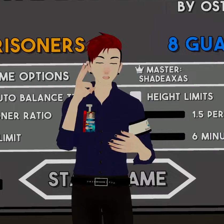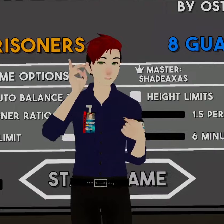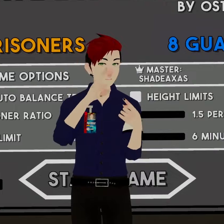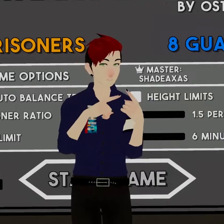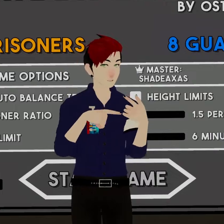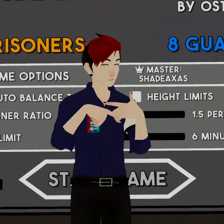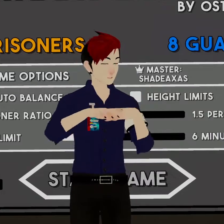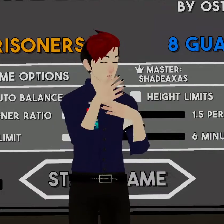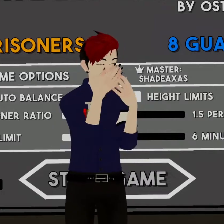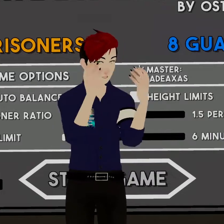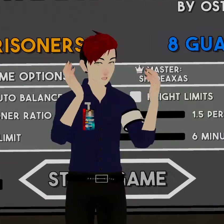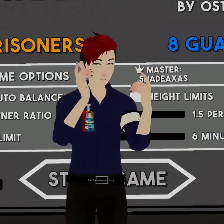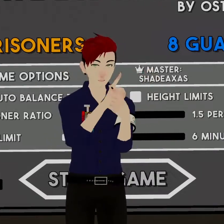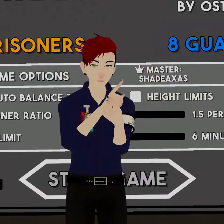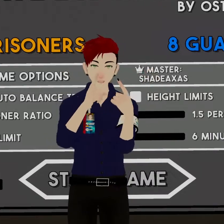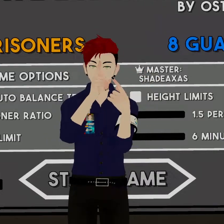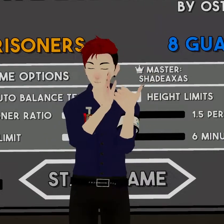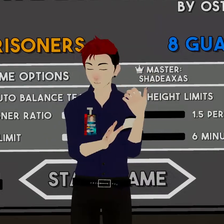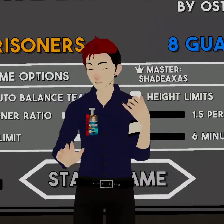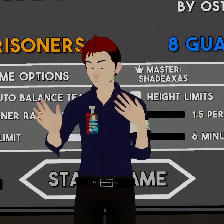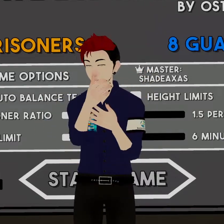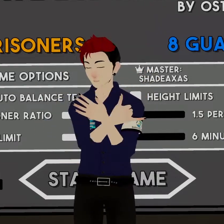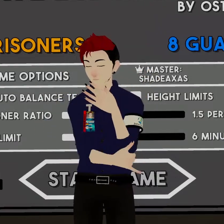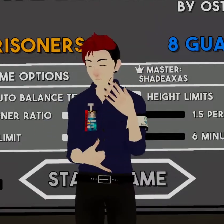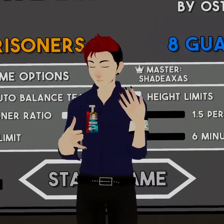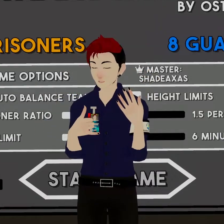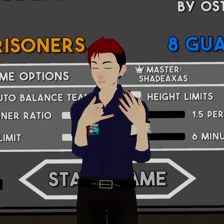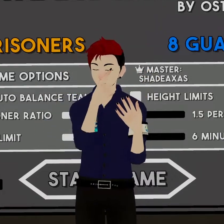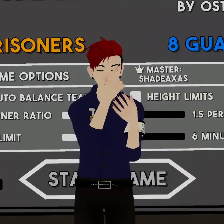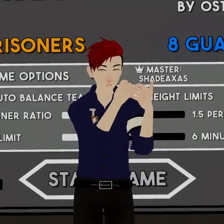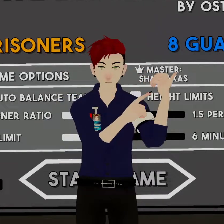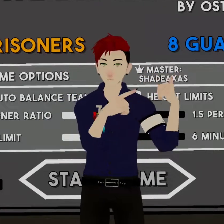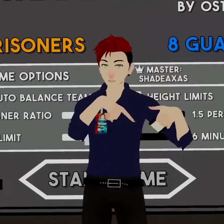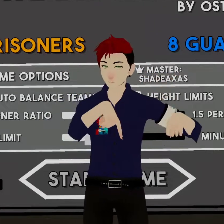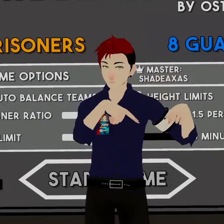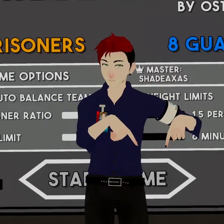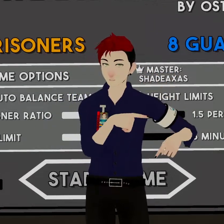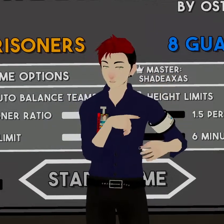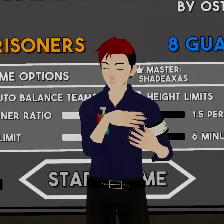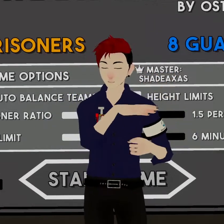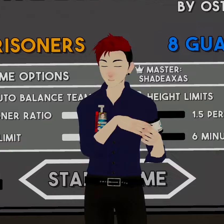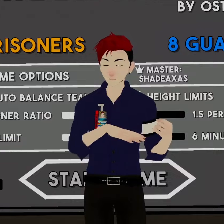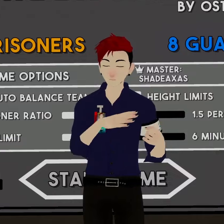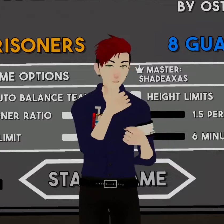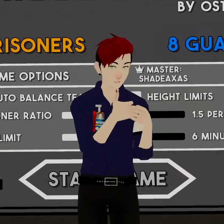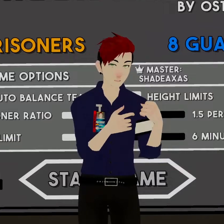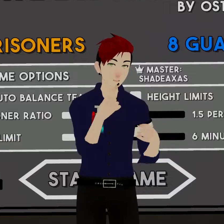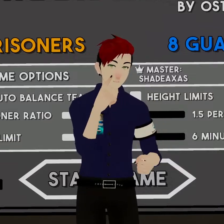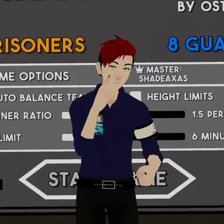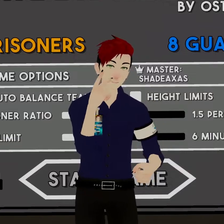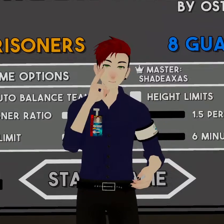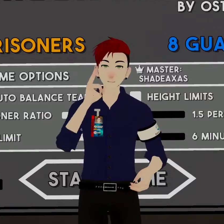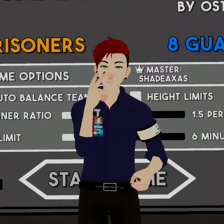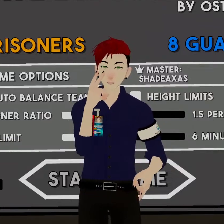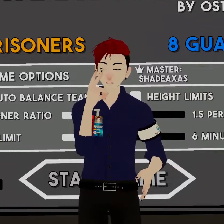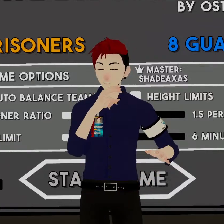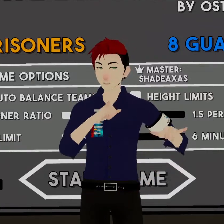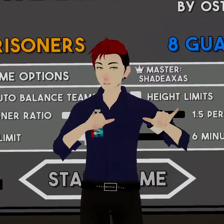for cheating until I got into VR and met these people from all over the country. Because everywhere here in my area, everybody signs cheating the